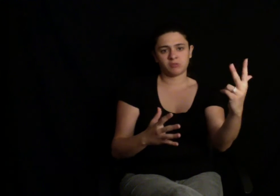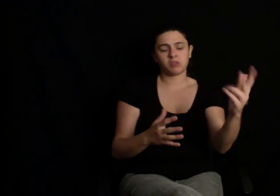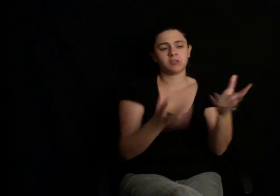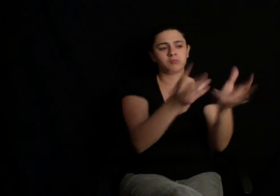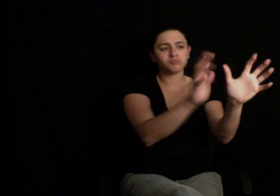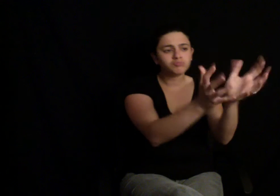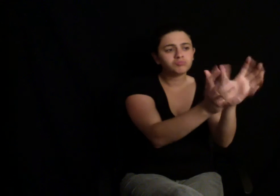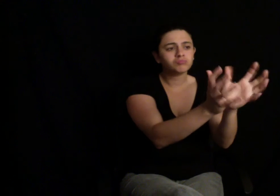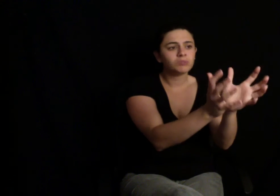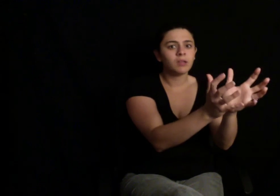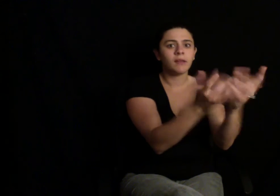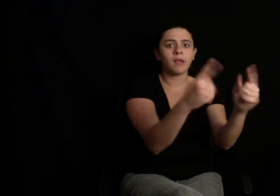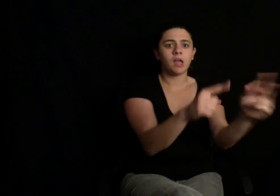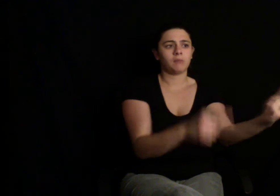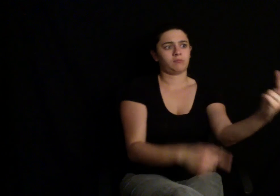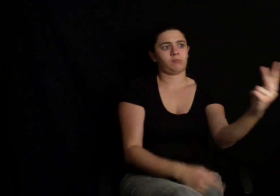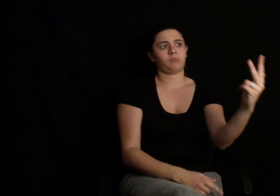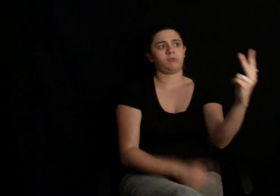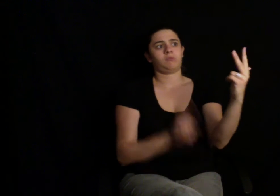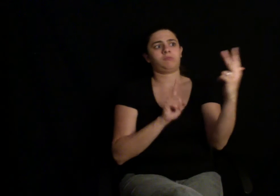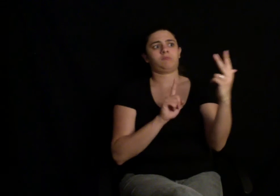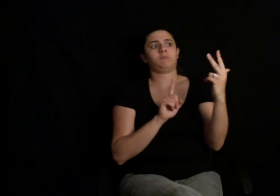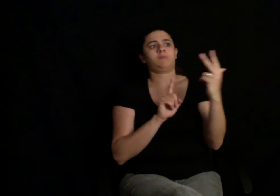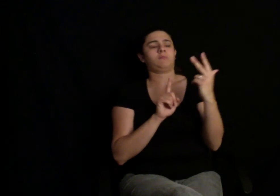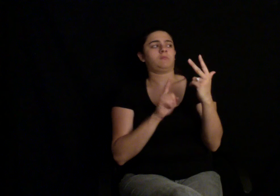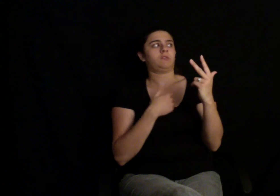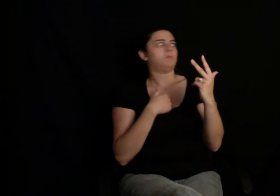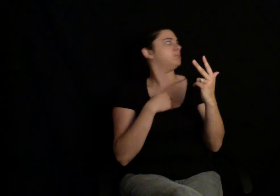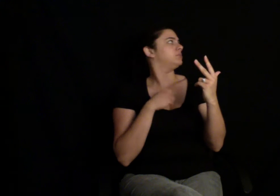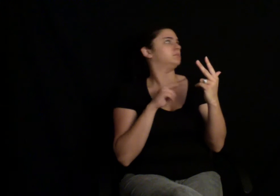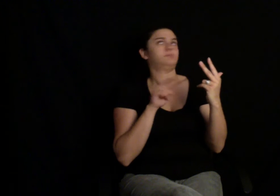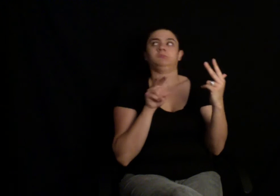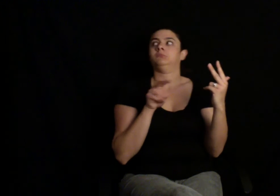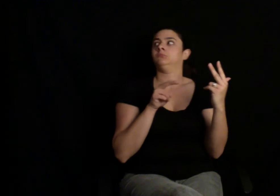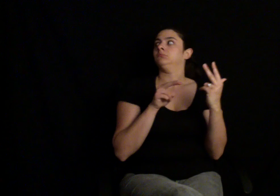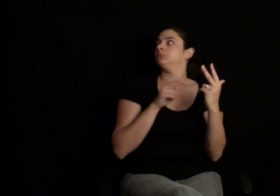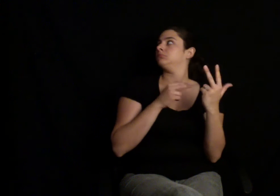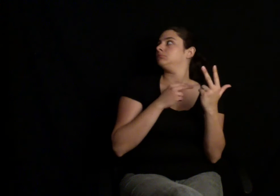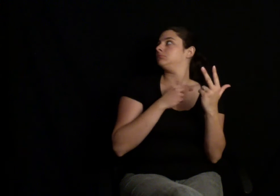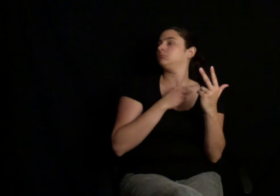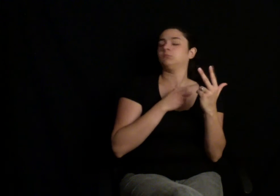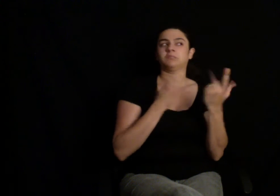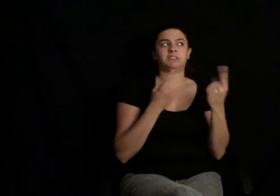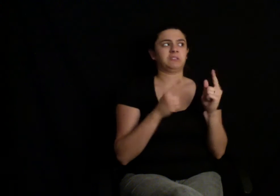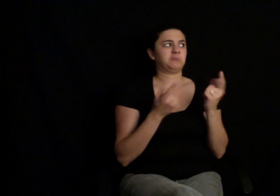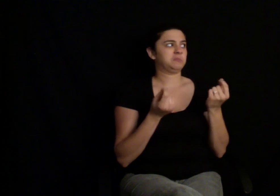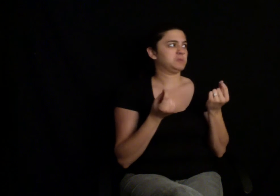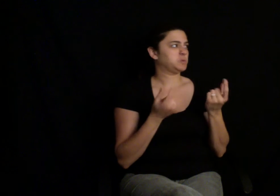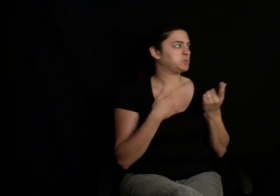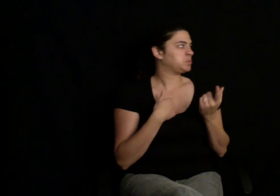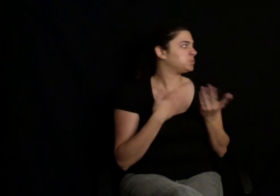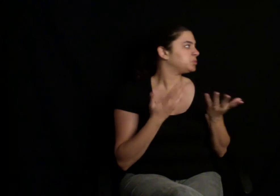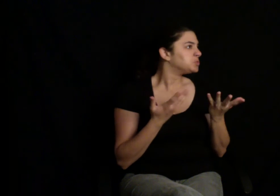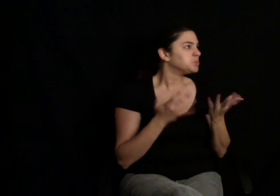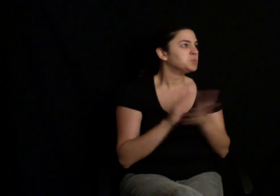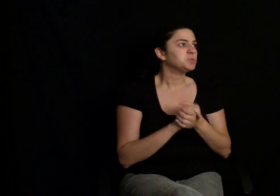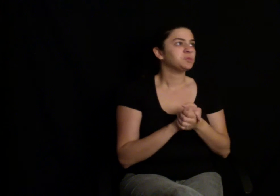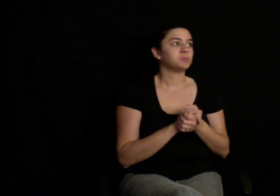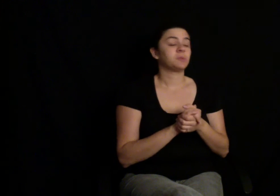up and start walking towards me. And at this point, I'm just like, "What's happening?" Because we were actually told before